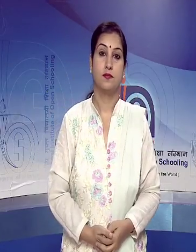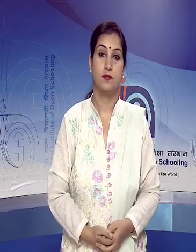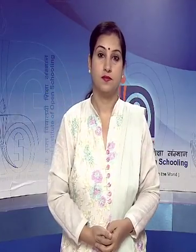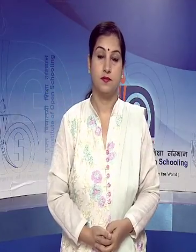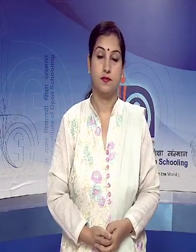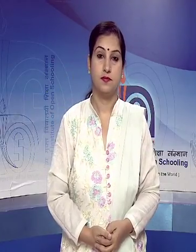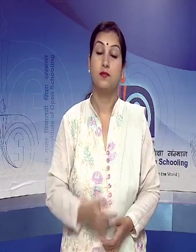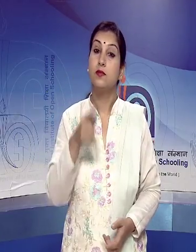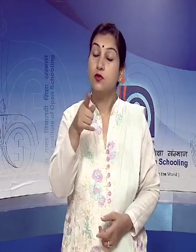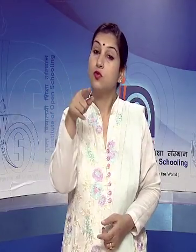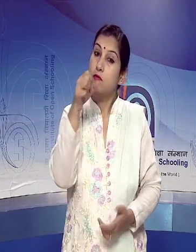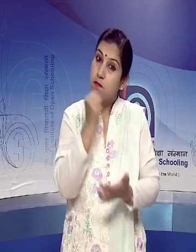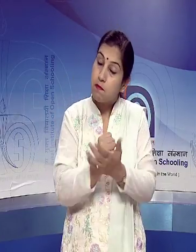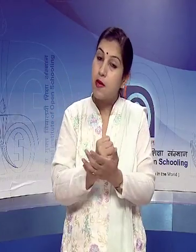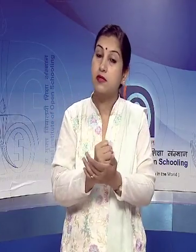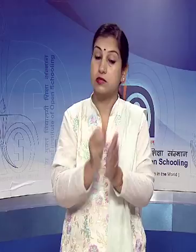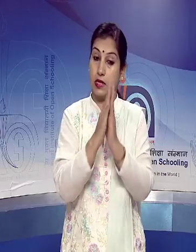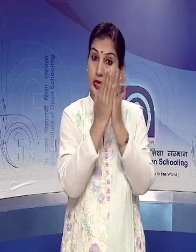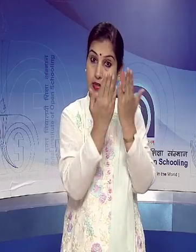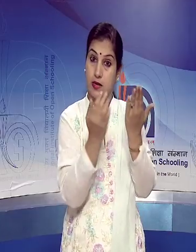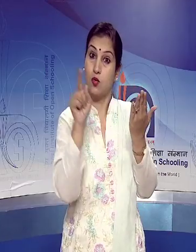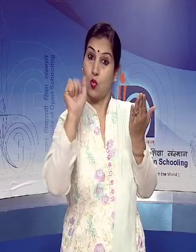You also must read your book,